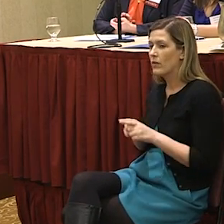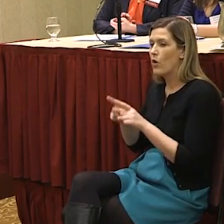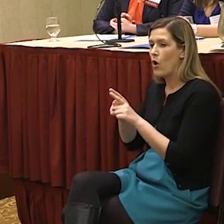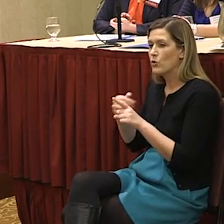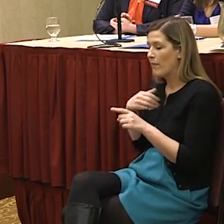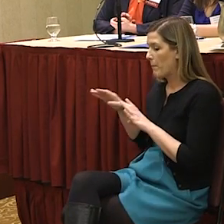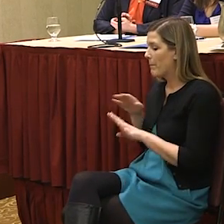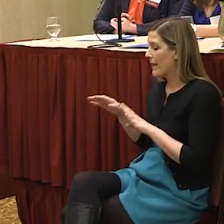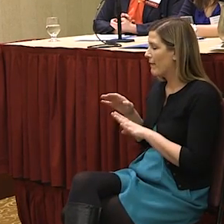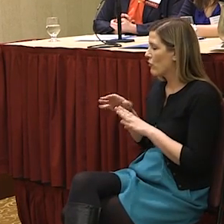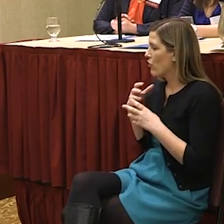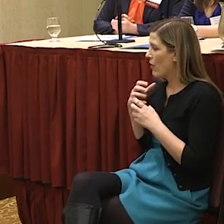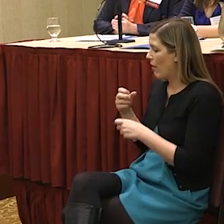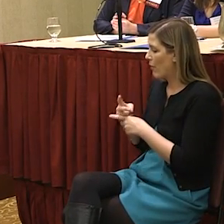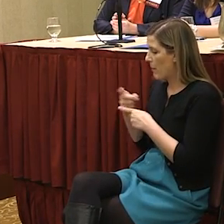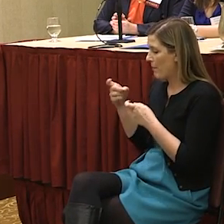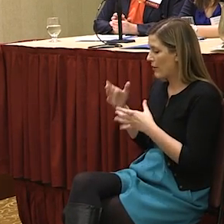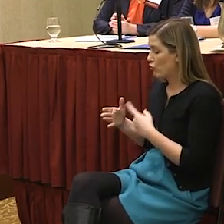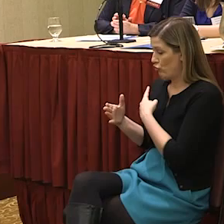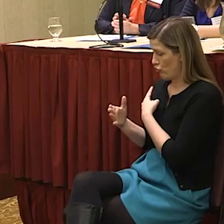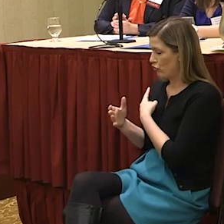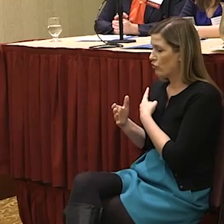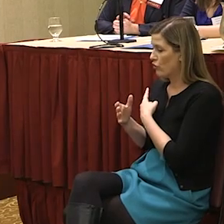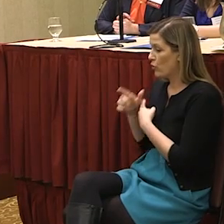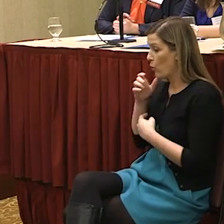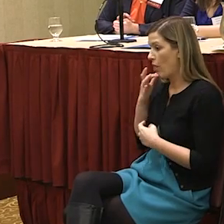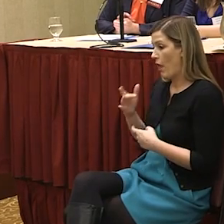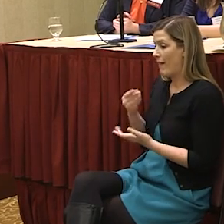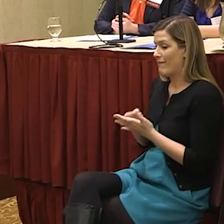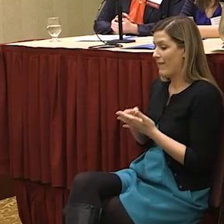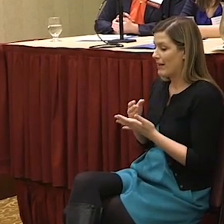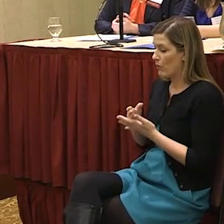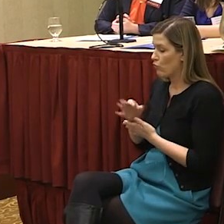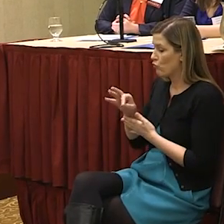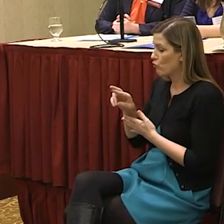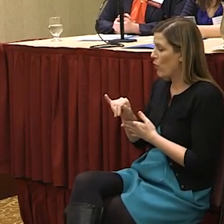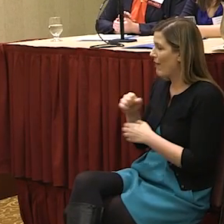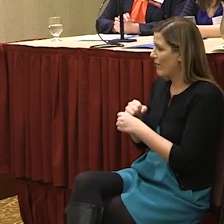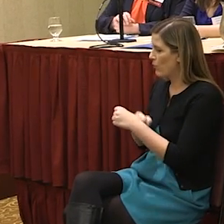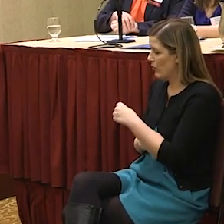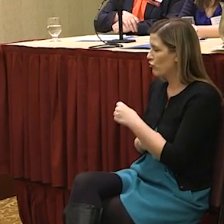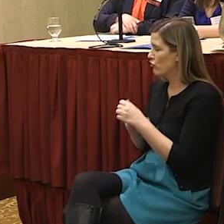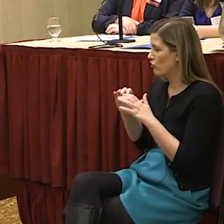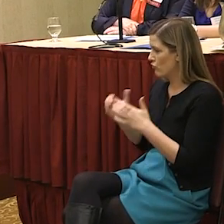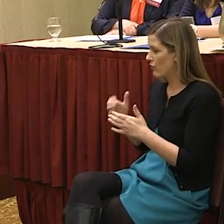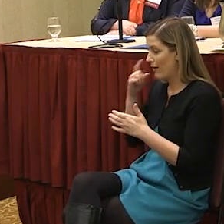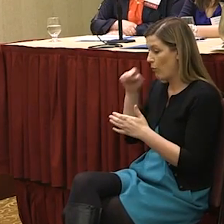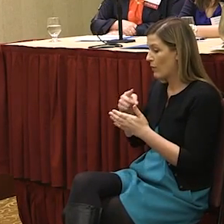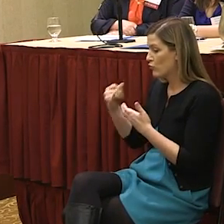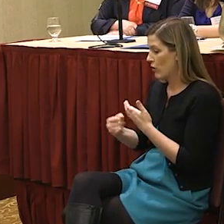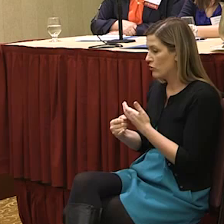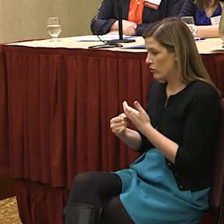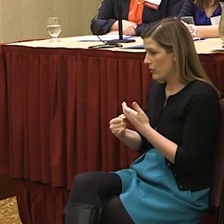have a behavioral health care manager, Cassandra Stukus, who we're lucky enough to have funded through the Rhode Island Foundation for this